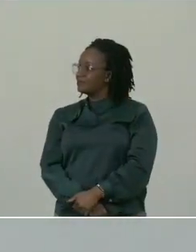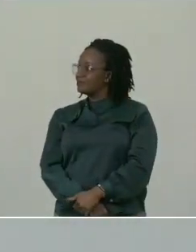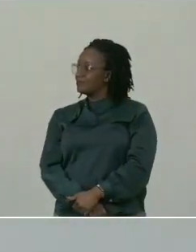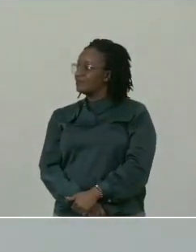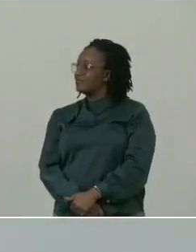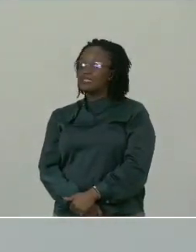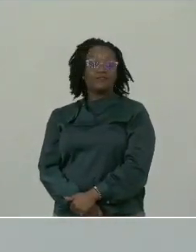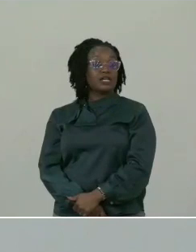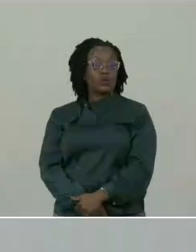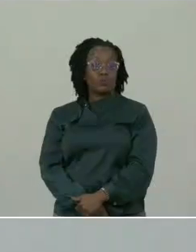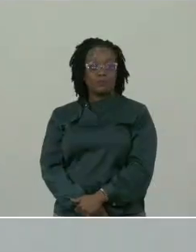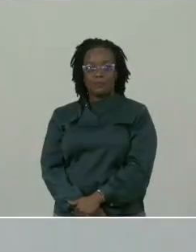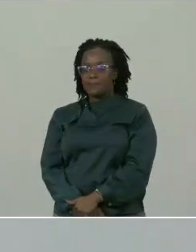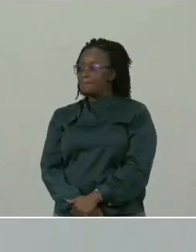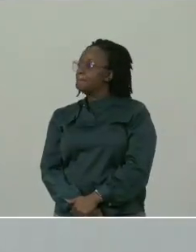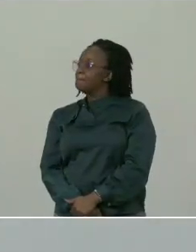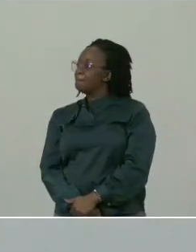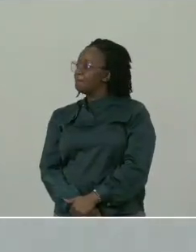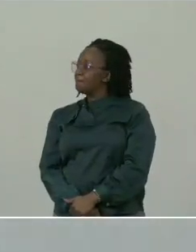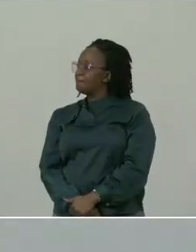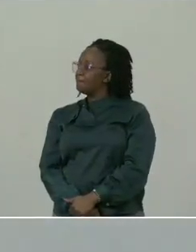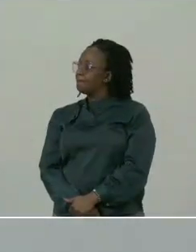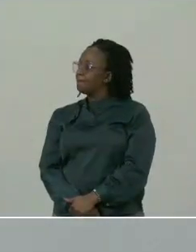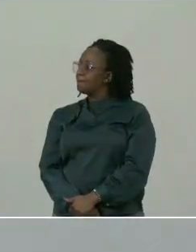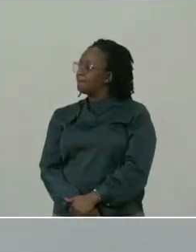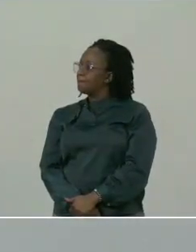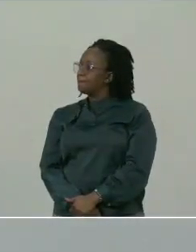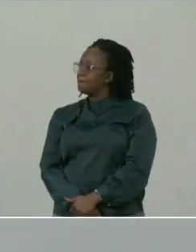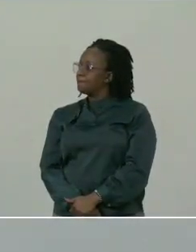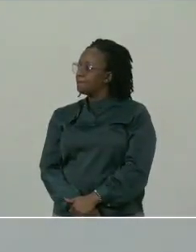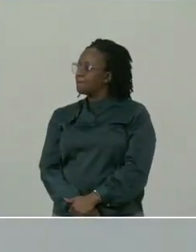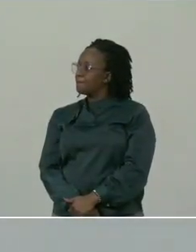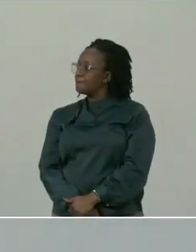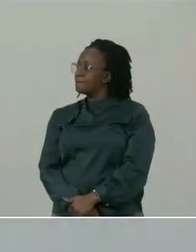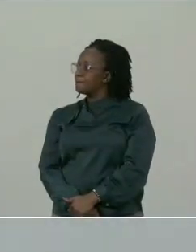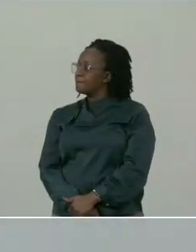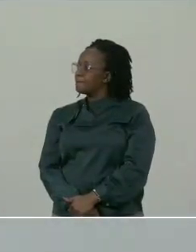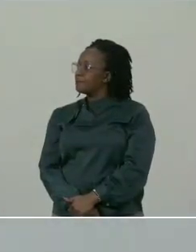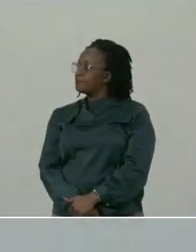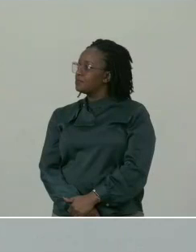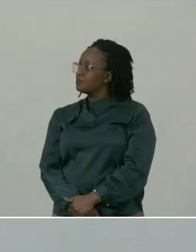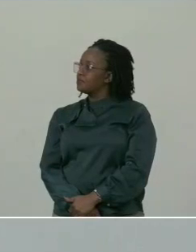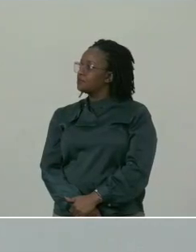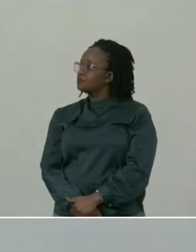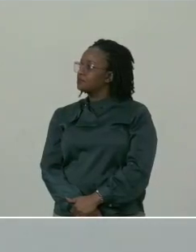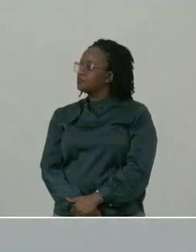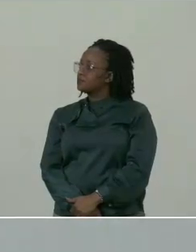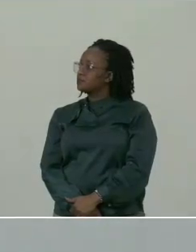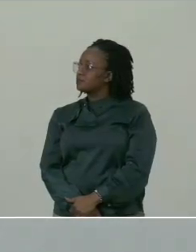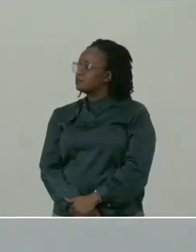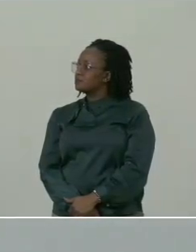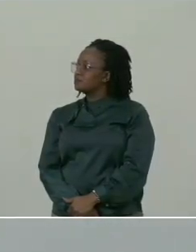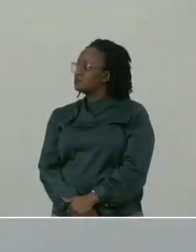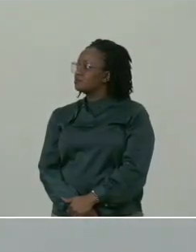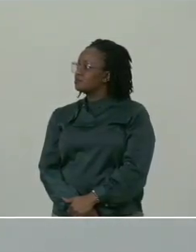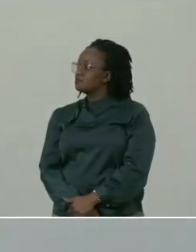sorry, Safaricom, yes, has 2 deaf employees therein. What did they